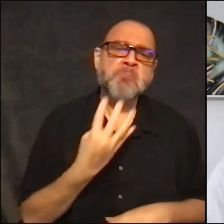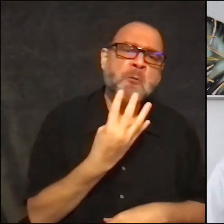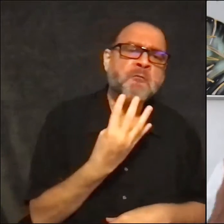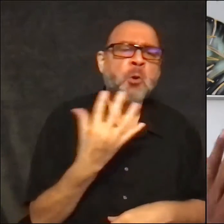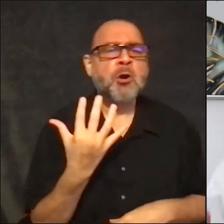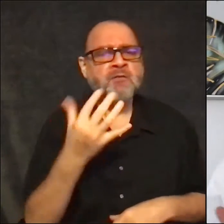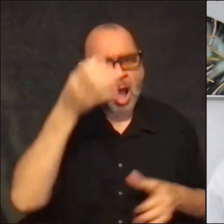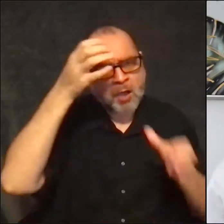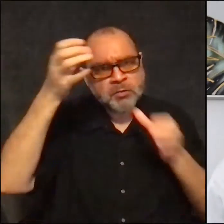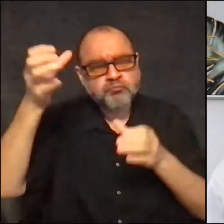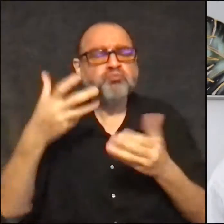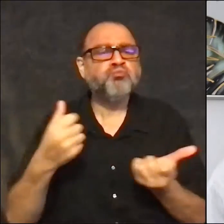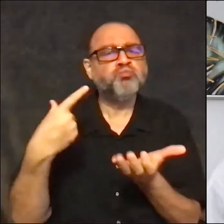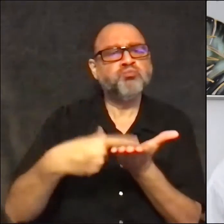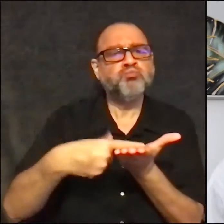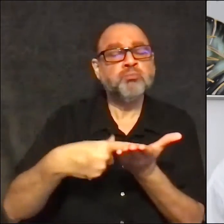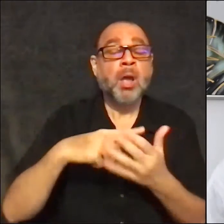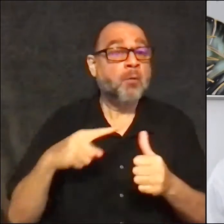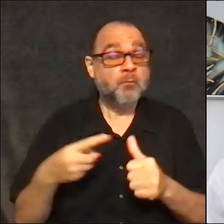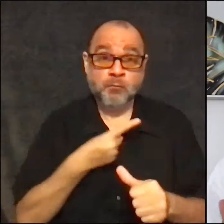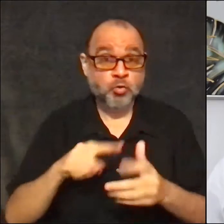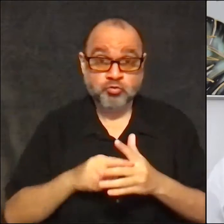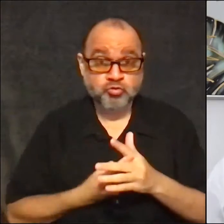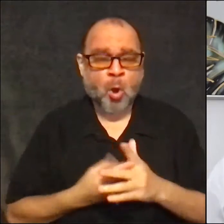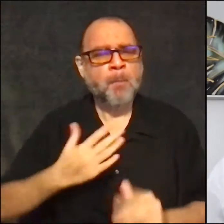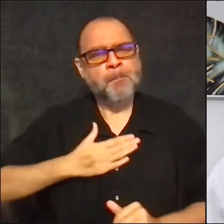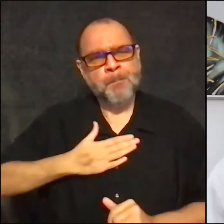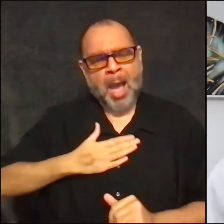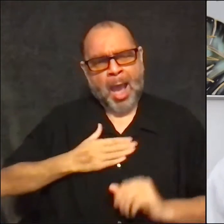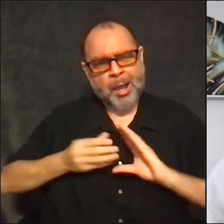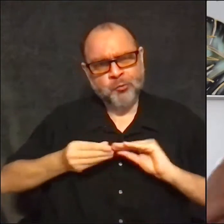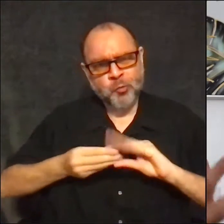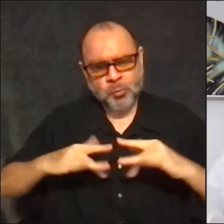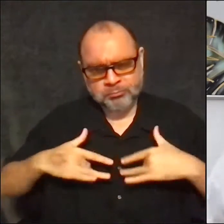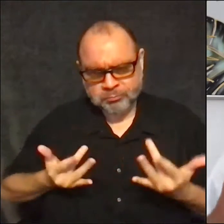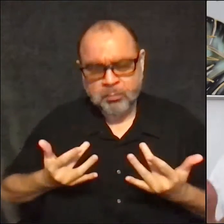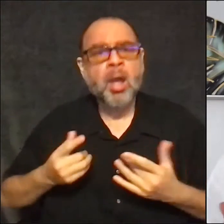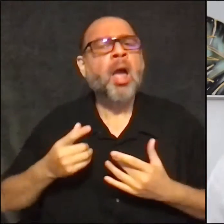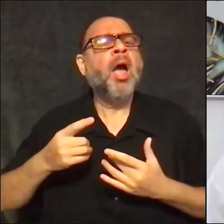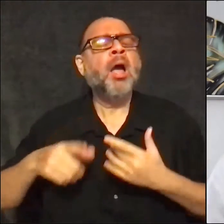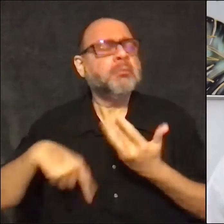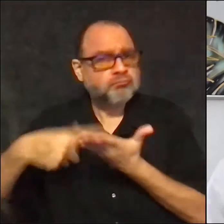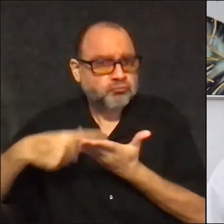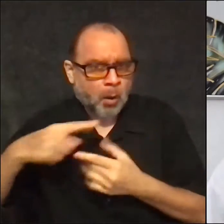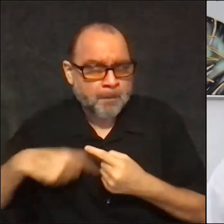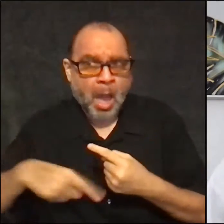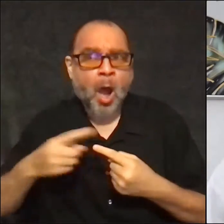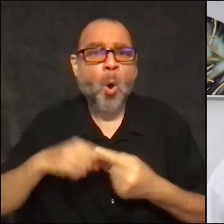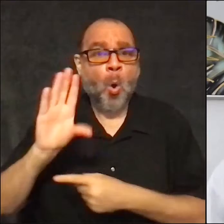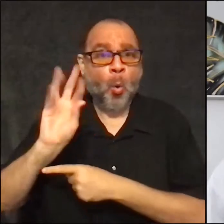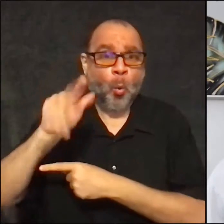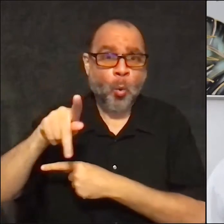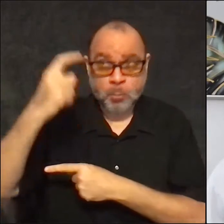with a little bit about my own story, talk about what's going on in corporate mental health today. Who are some of the players that you should